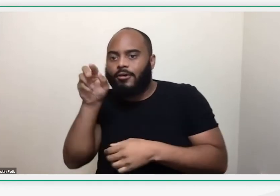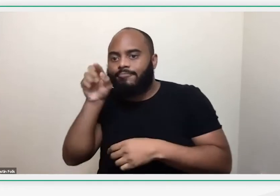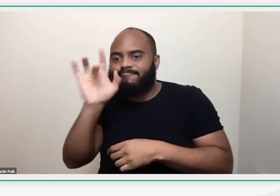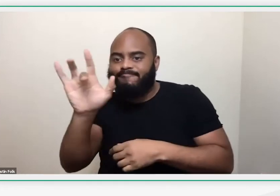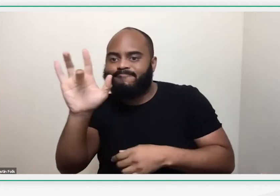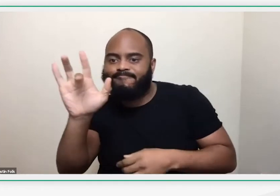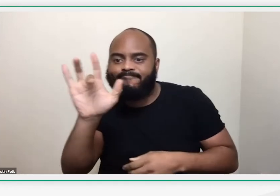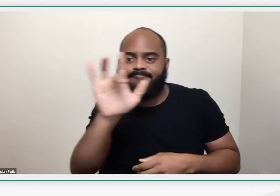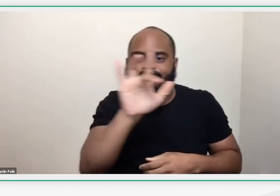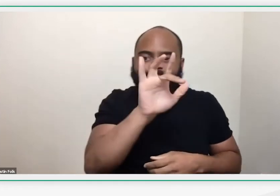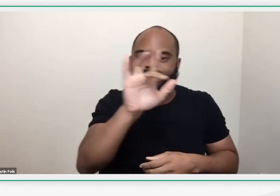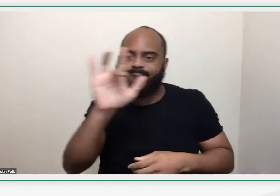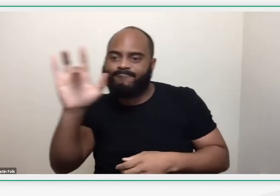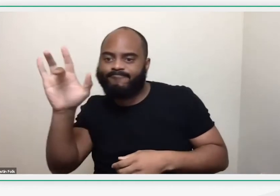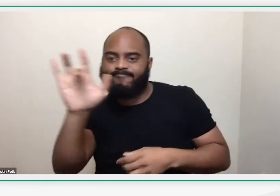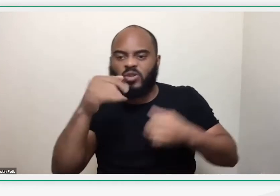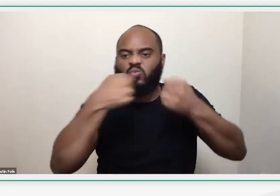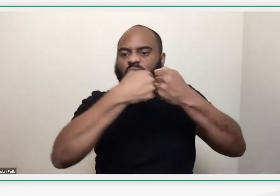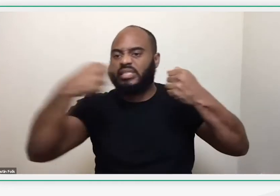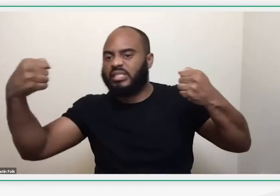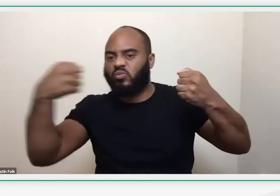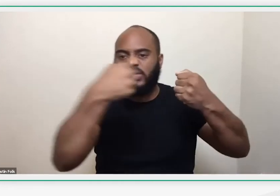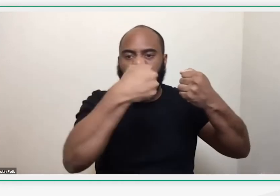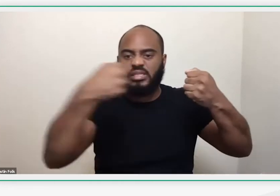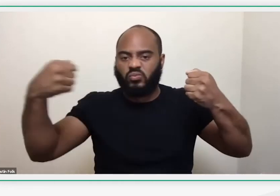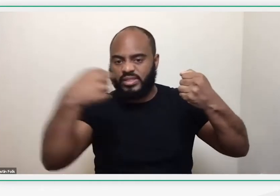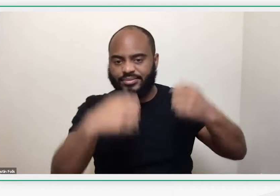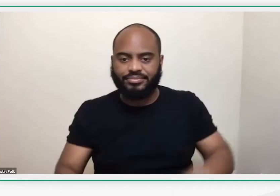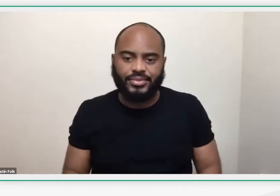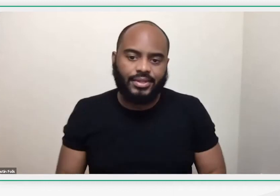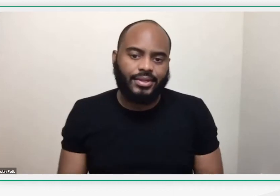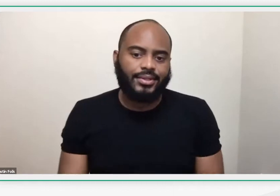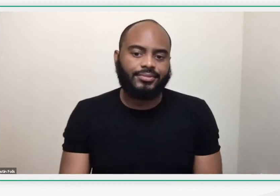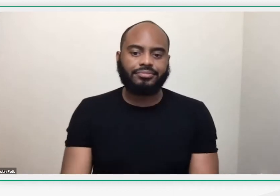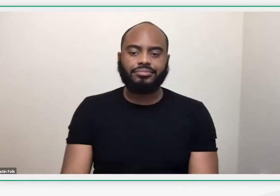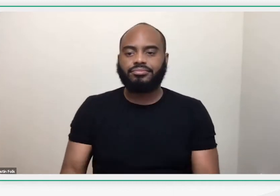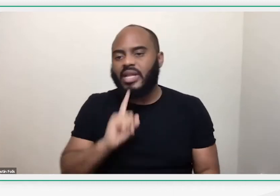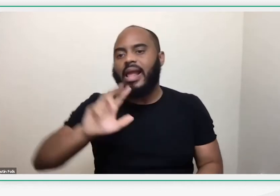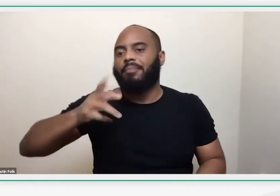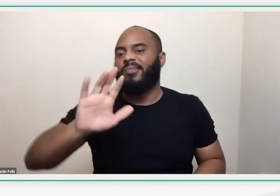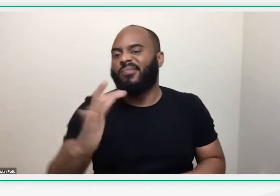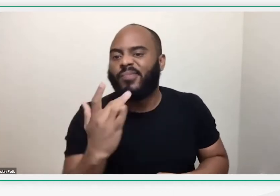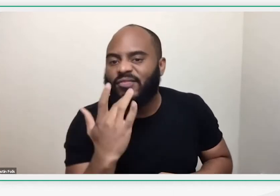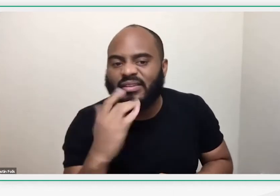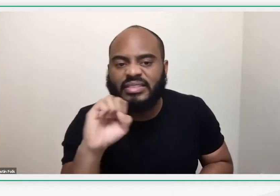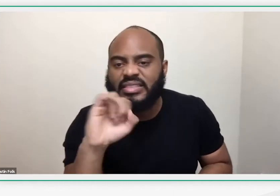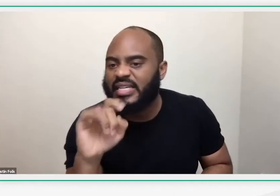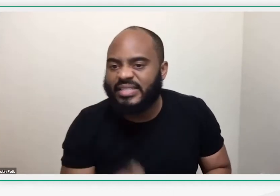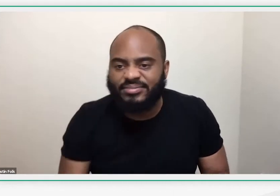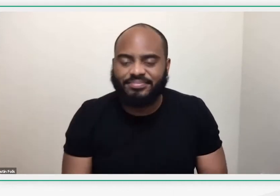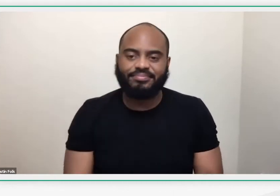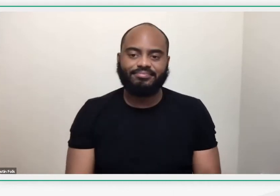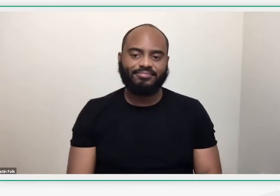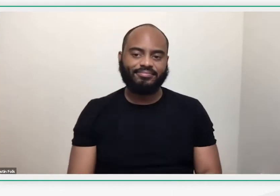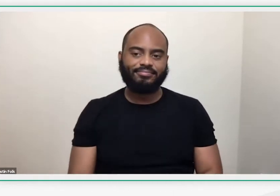And again, the way to find that is you hover your mouse over the middle of the divide between the presentation, the PowerPoint, the share screen, and the video